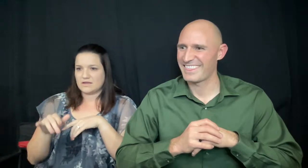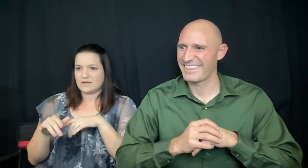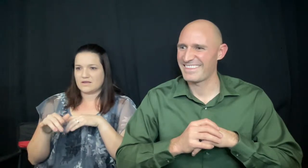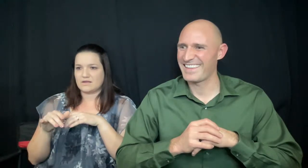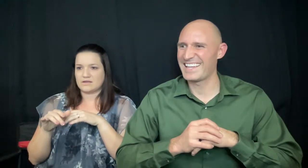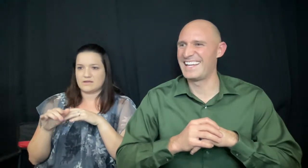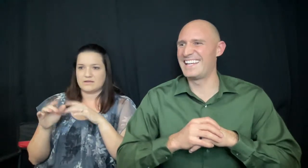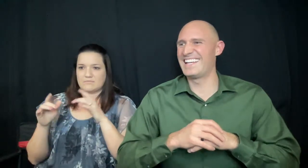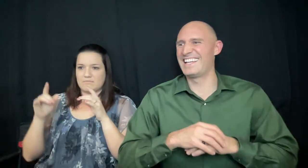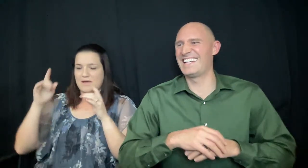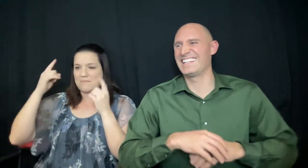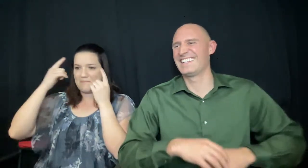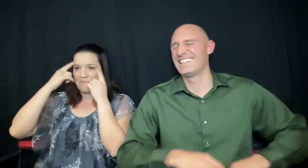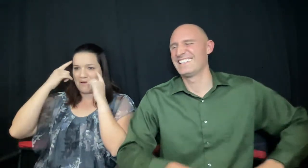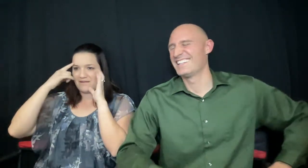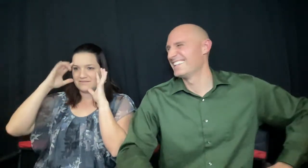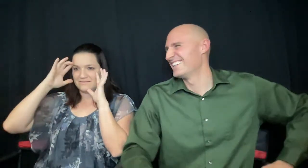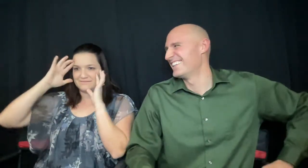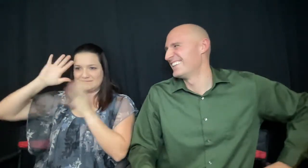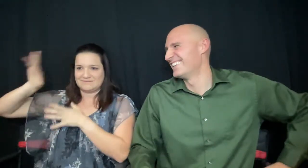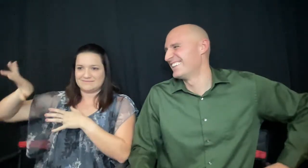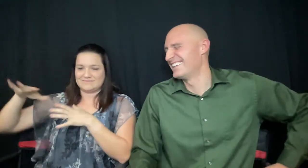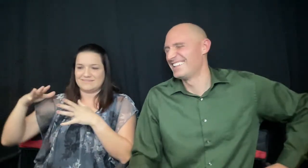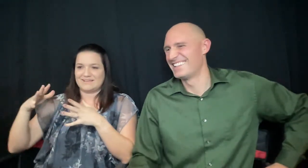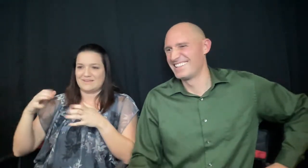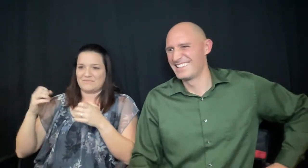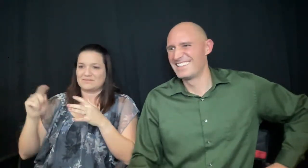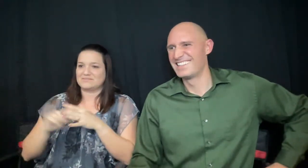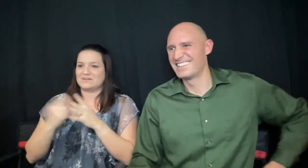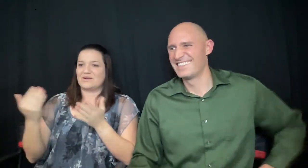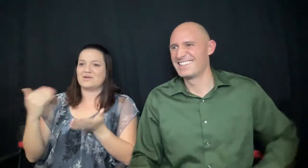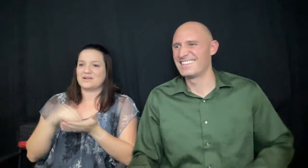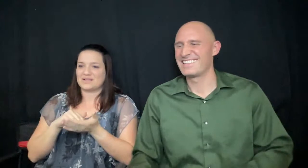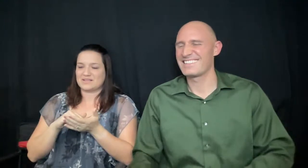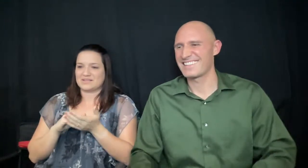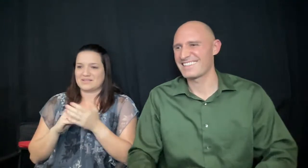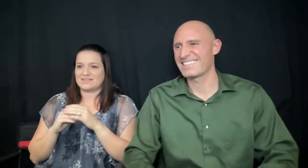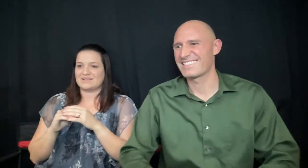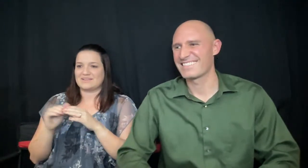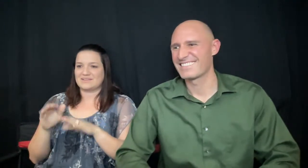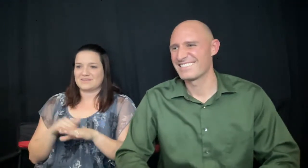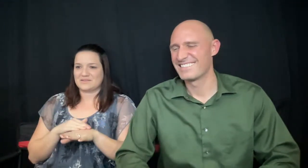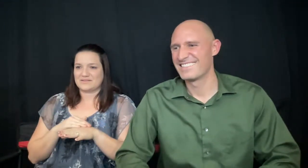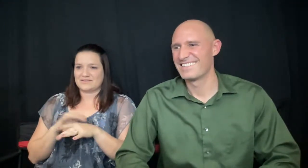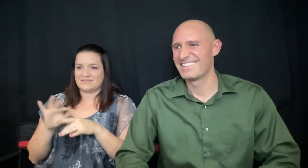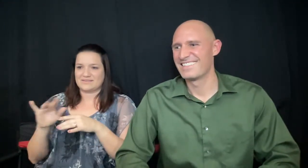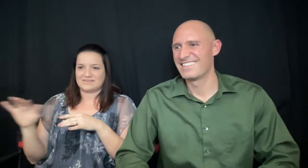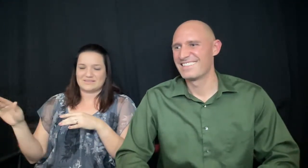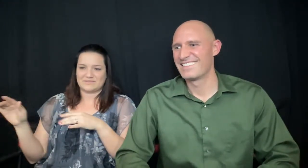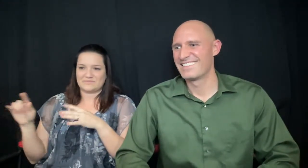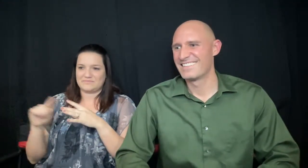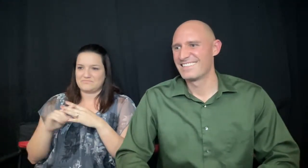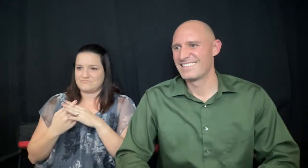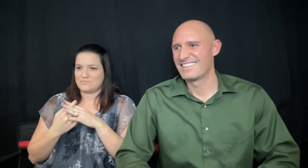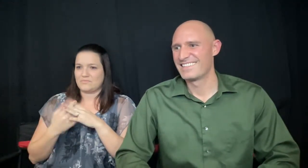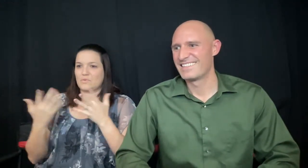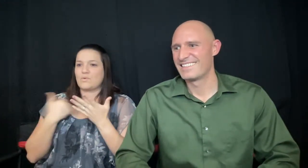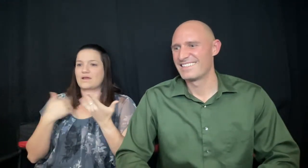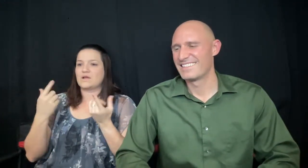whole mind. I just want them to start over and go slow. And it's like, when they start, I'm like, what can I do to keep them just